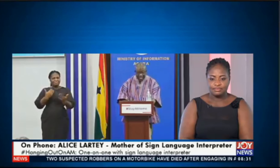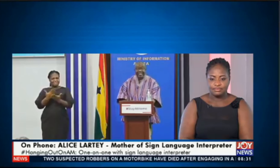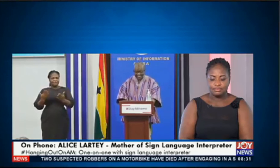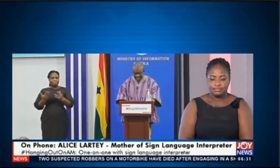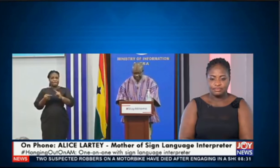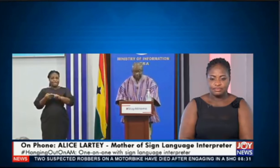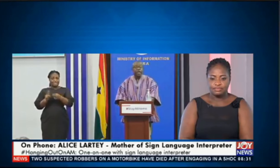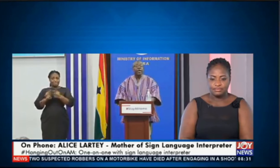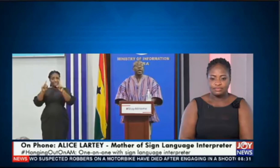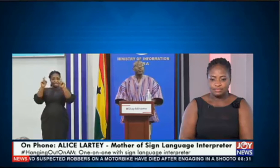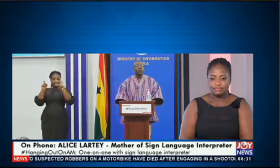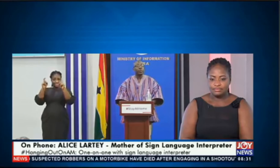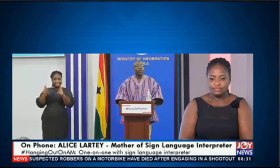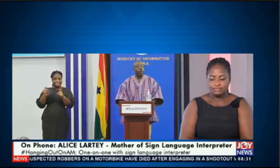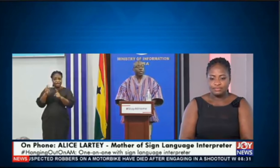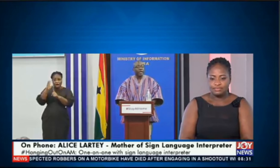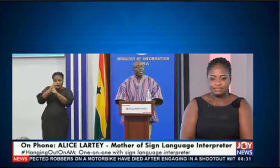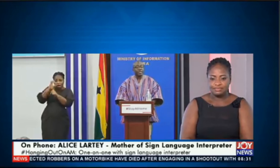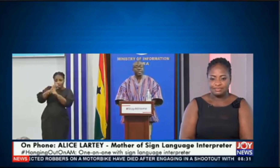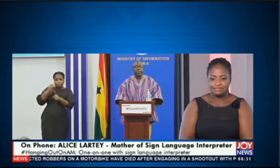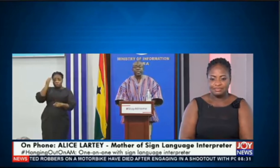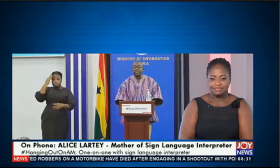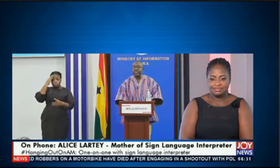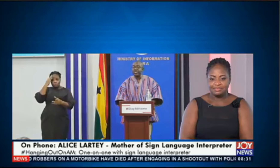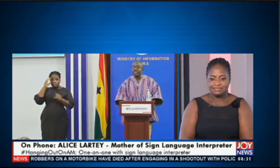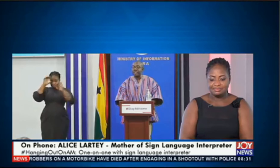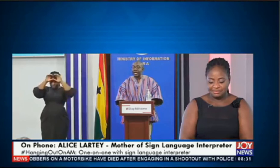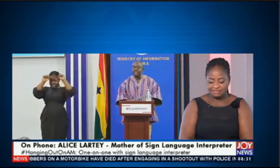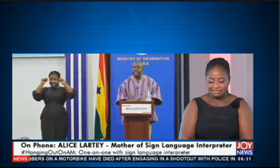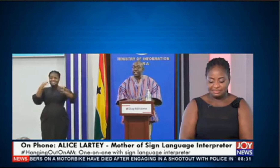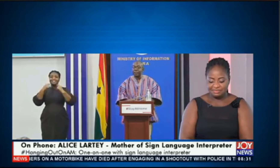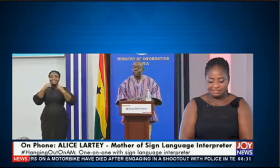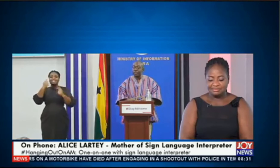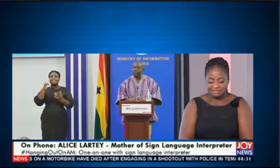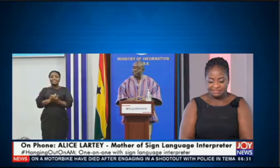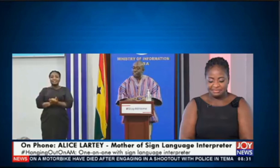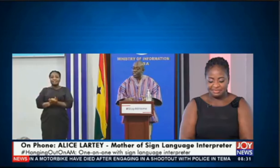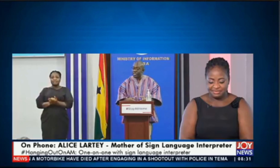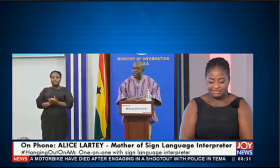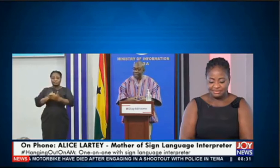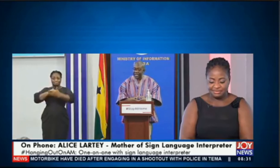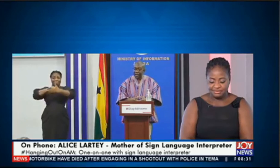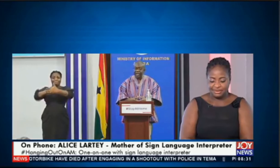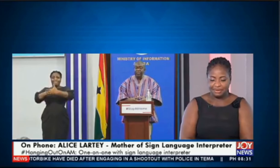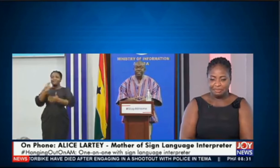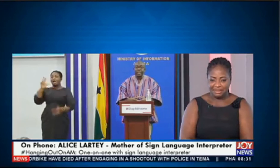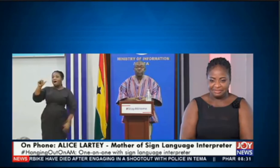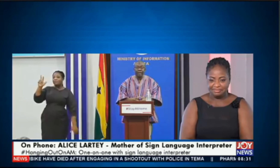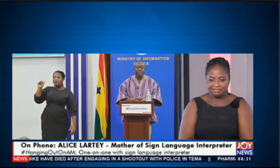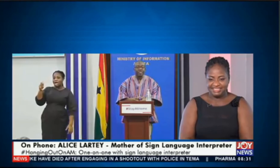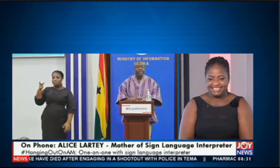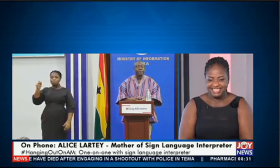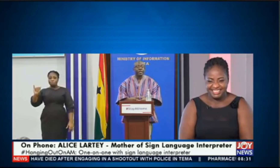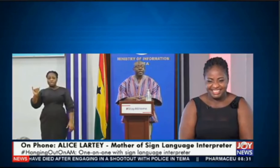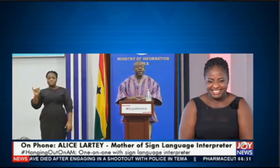the Zawa Road Church of Christ. They have helped me to help my daughter. In Jesus' name, amen.